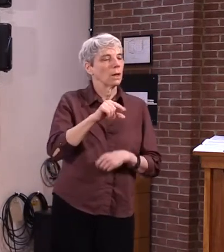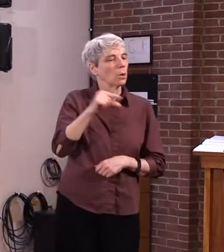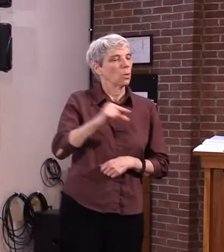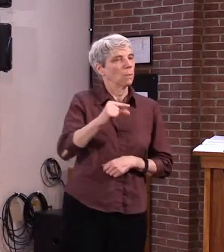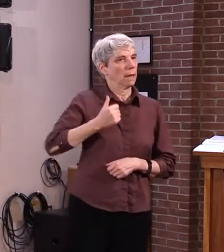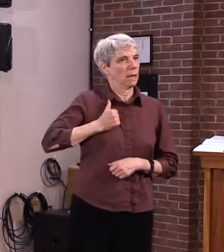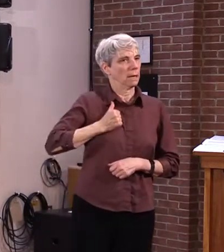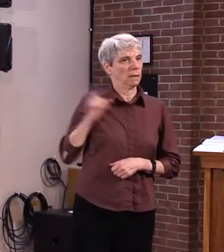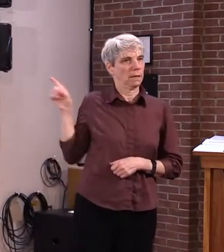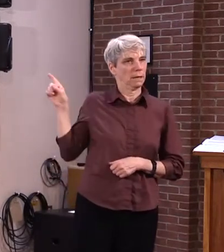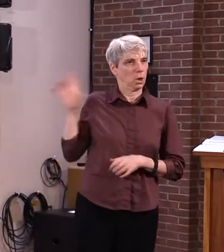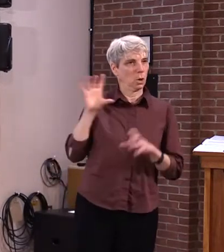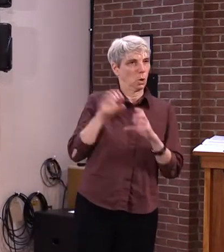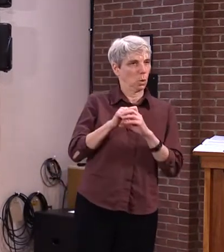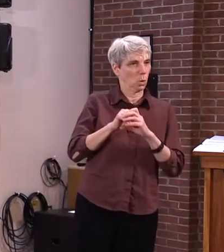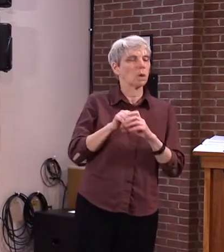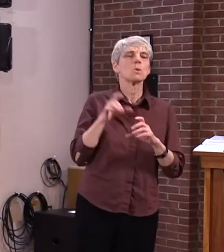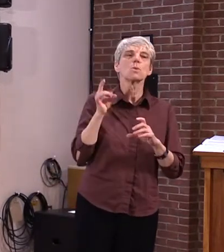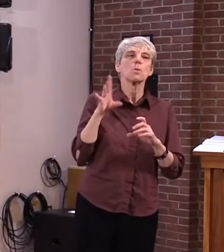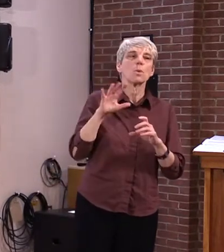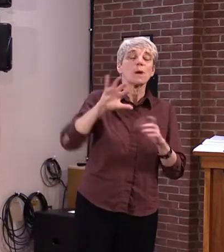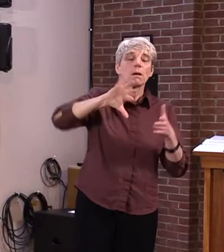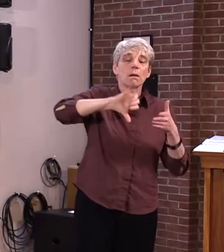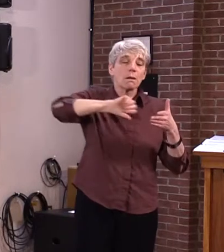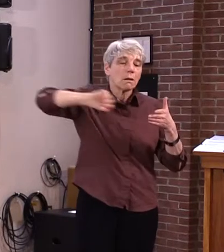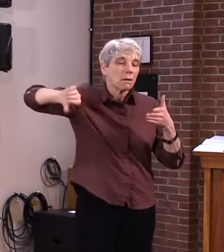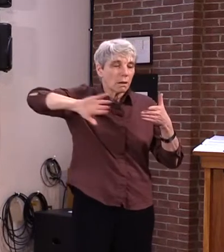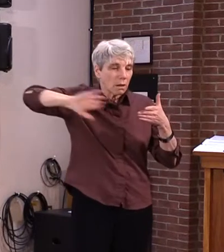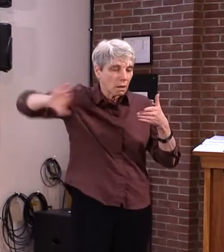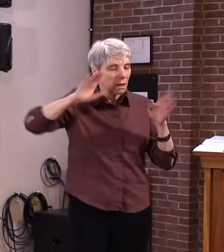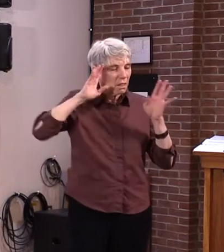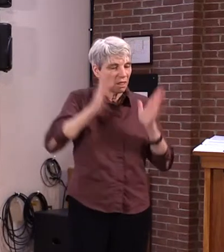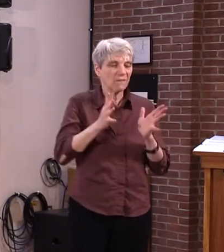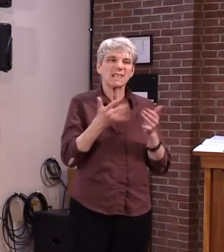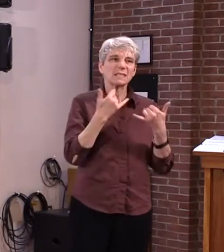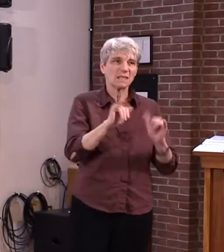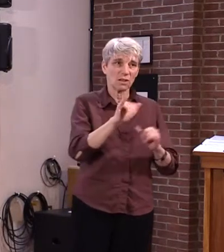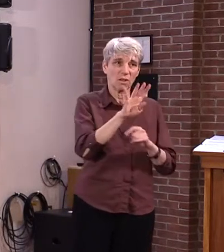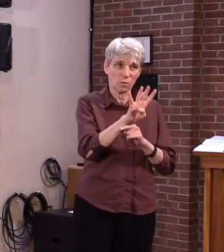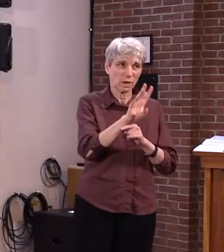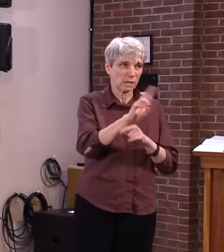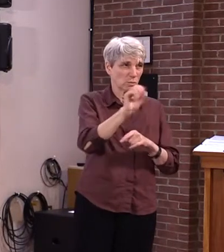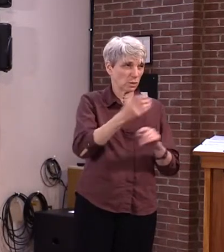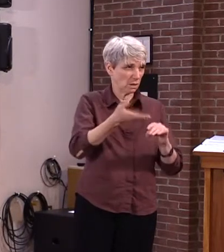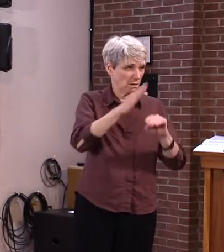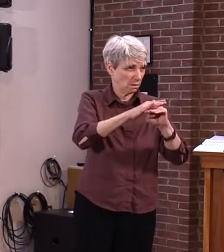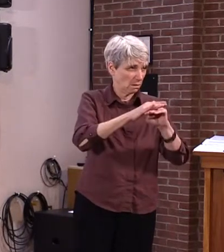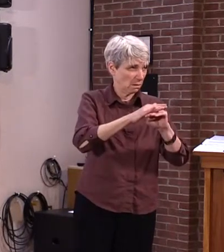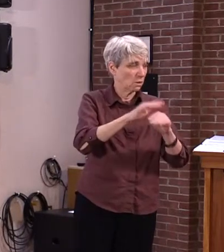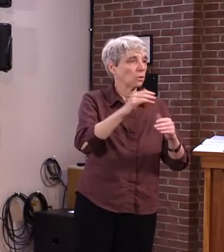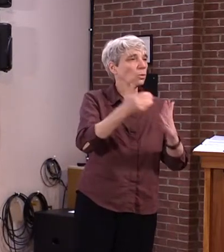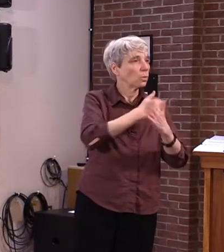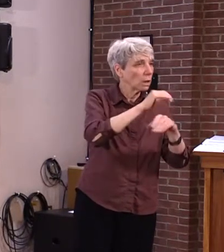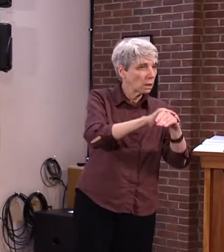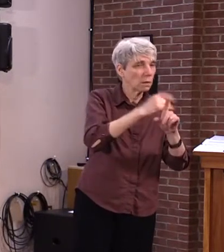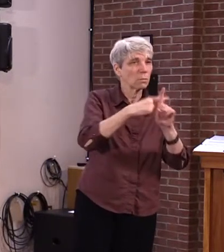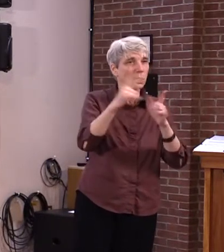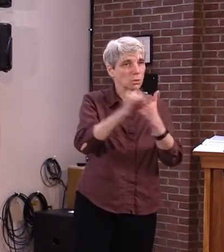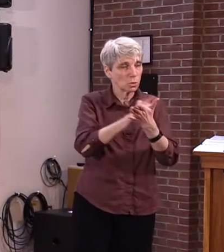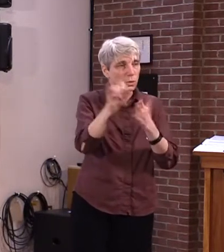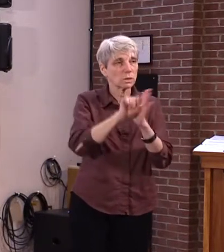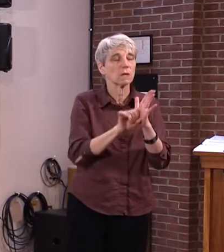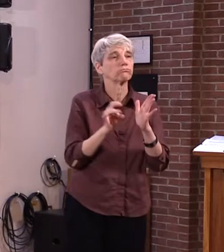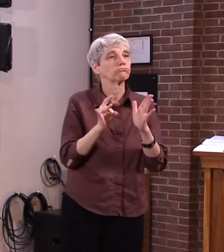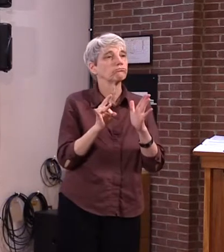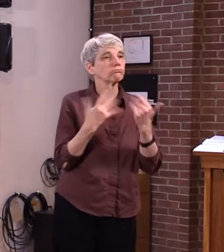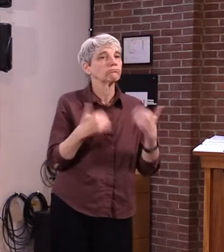the Quebec numbers is a 46% increase this week just from New England and New York. So definitely an increase